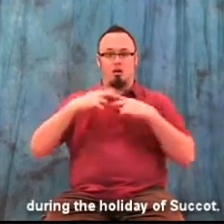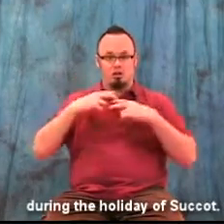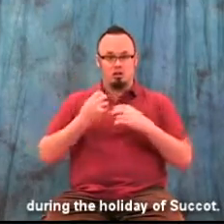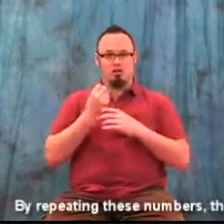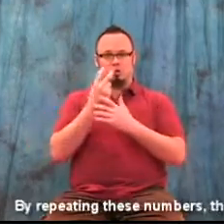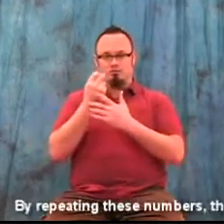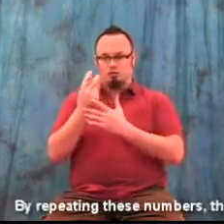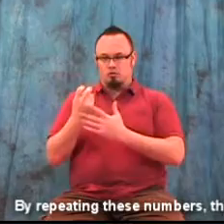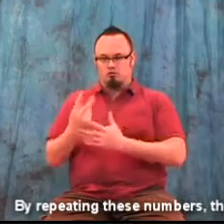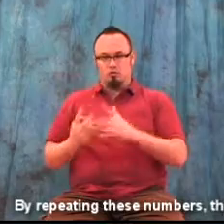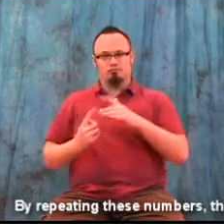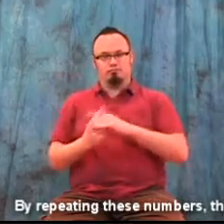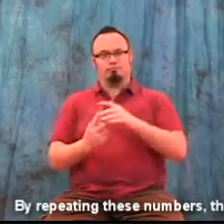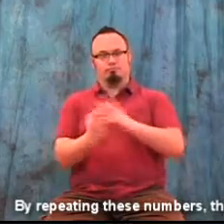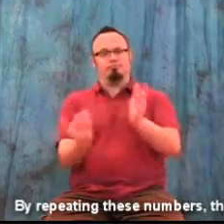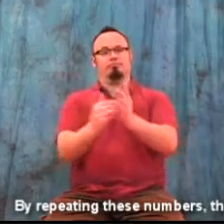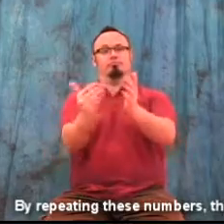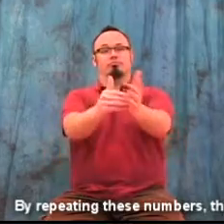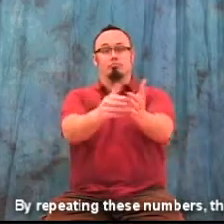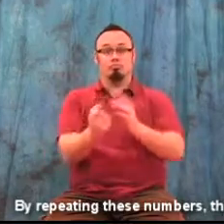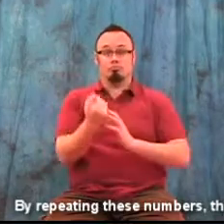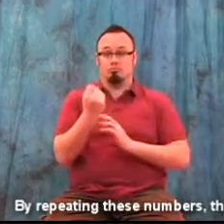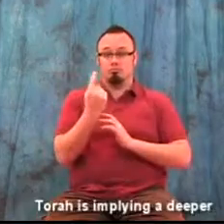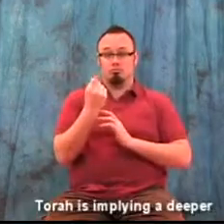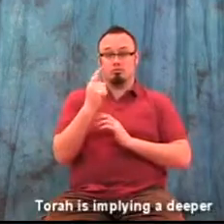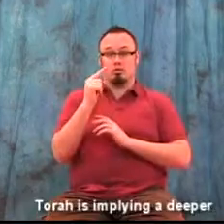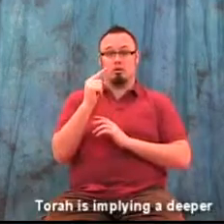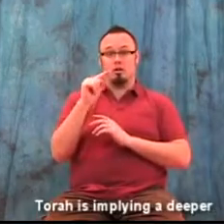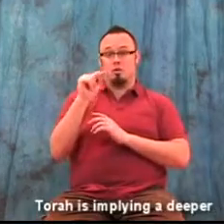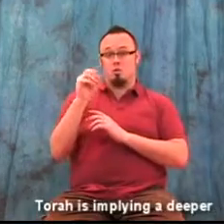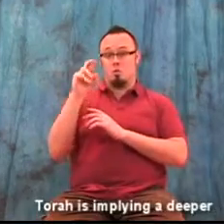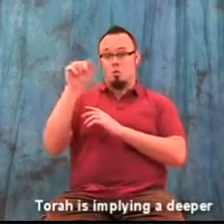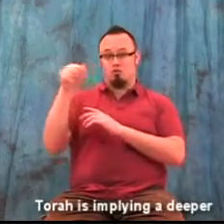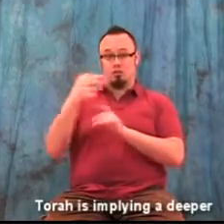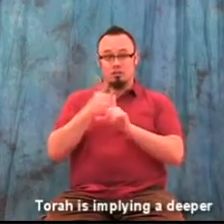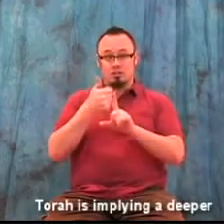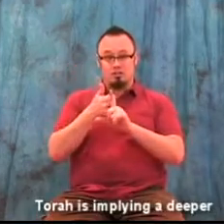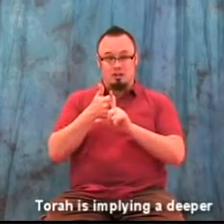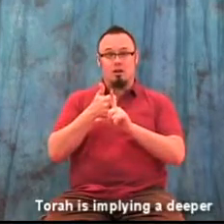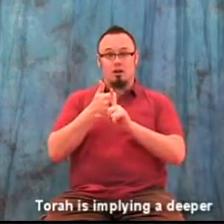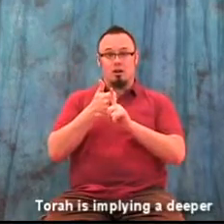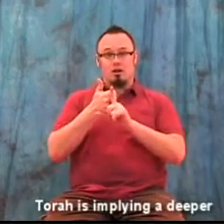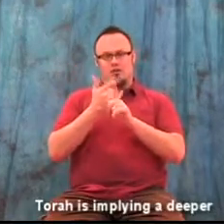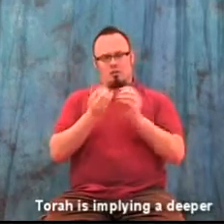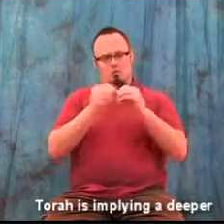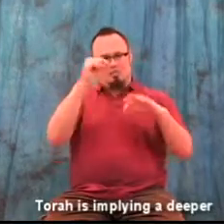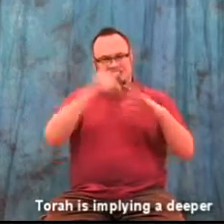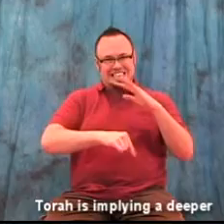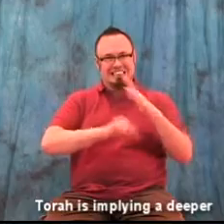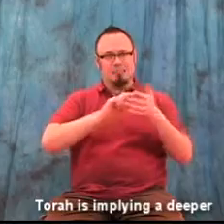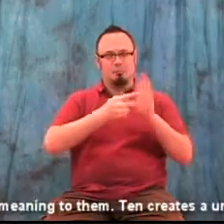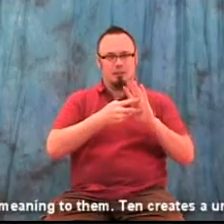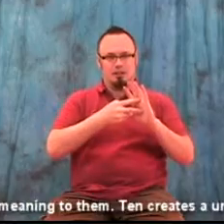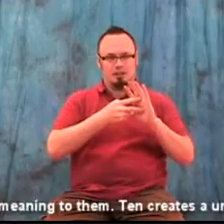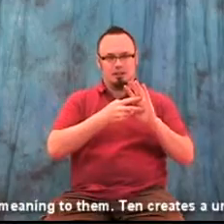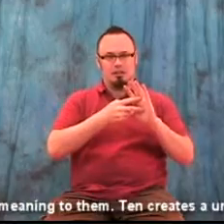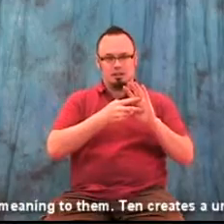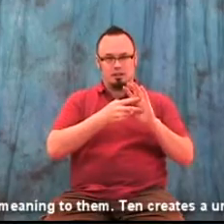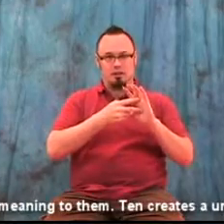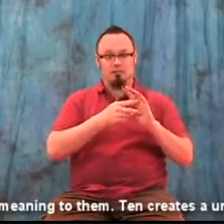By repeating these numbers, the Torah is implying a deeper meaning to them. 10 creates a unity. 7